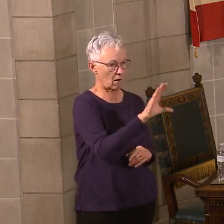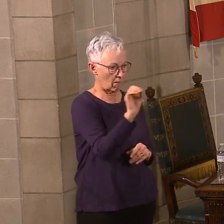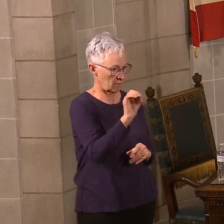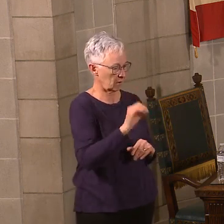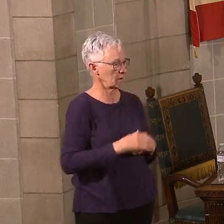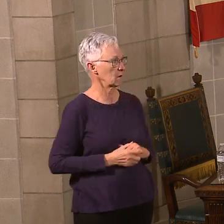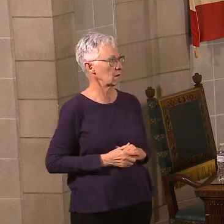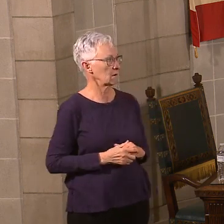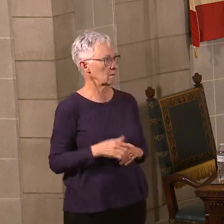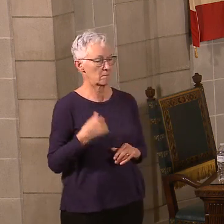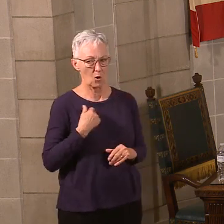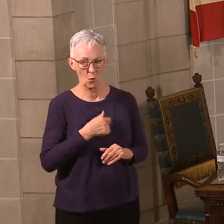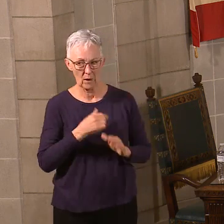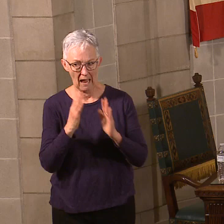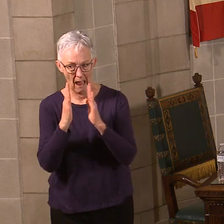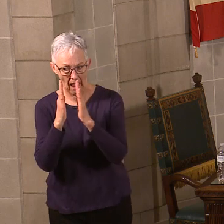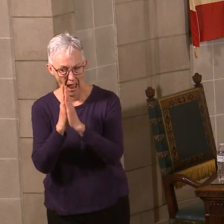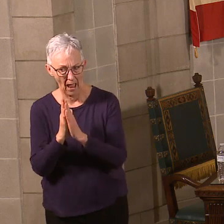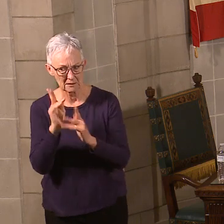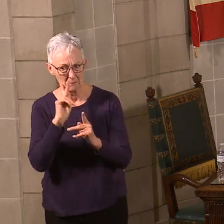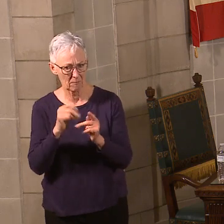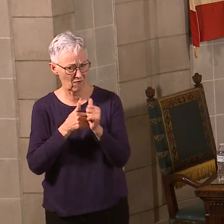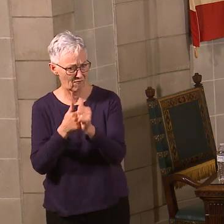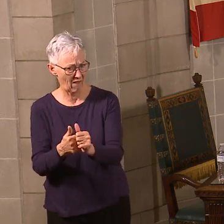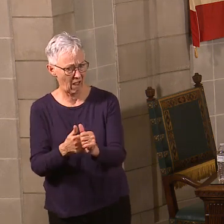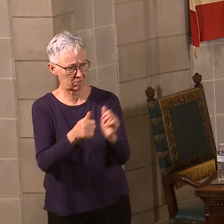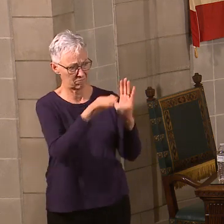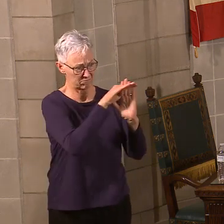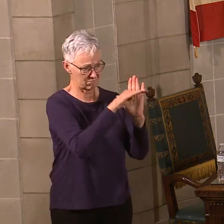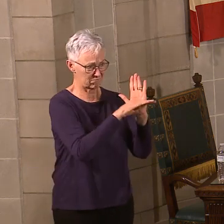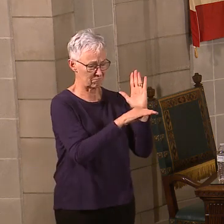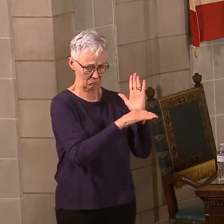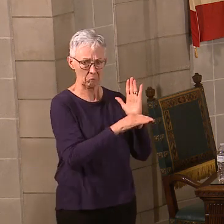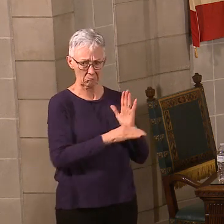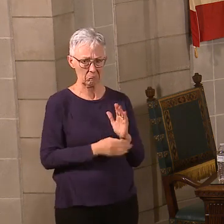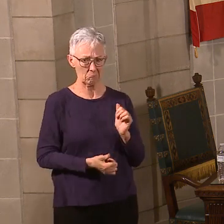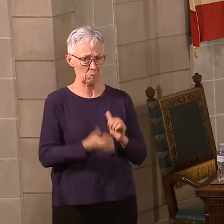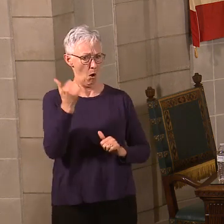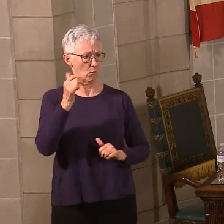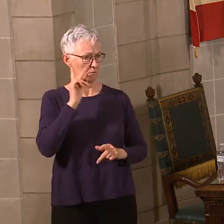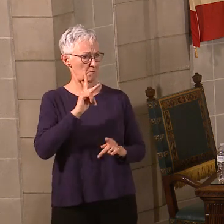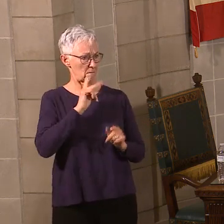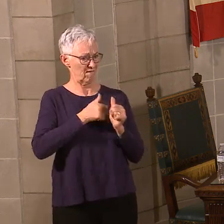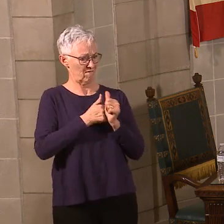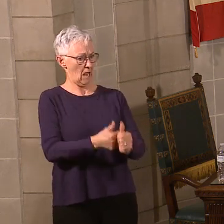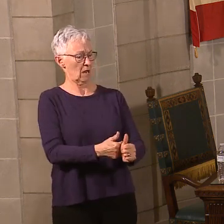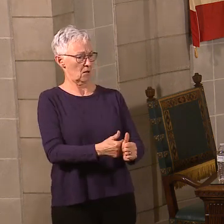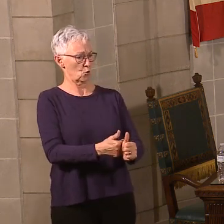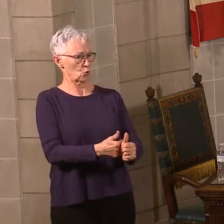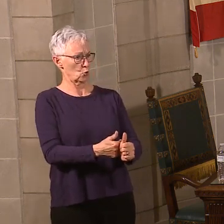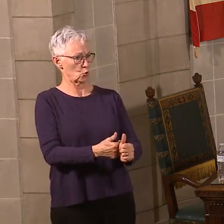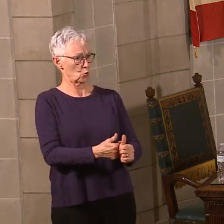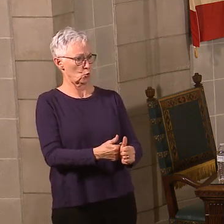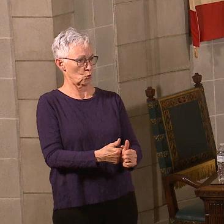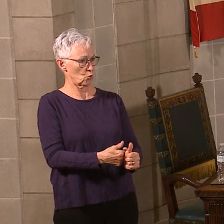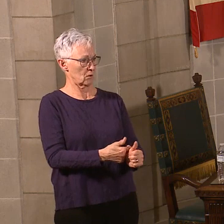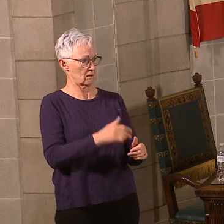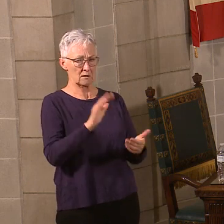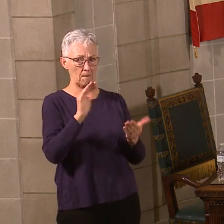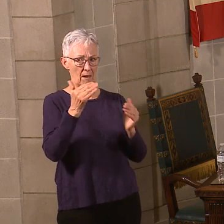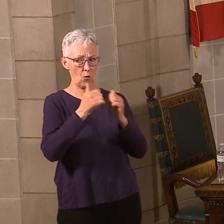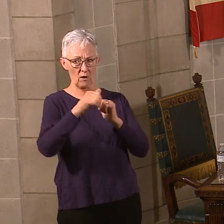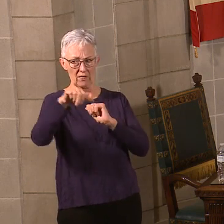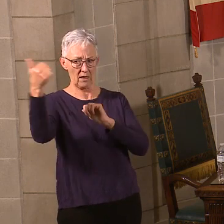to do it, they've done it. And that's one of the reasons why I think that we see a slower spread here than maybe in other states, because we had more advanced warning,